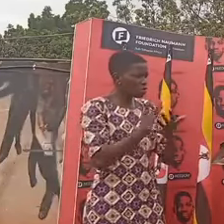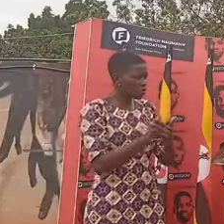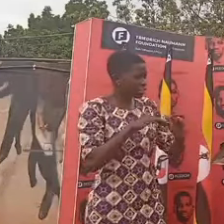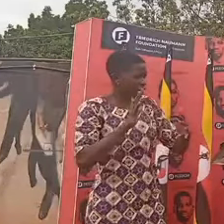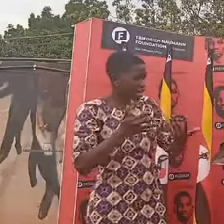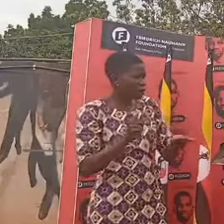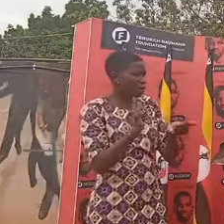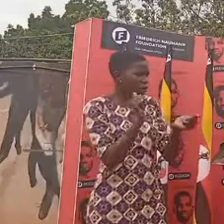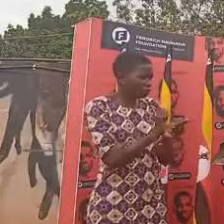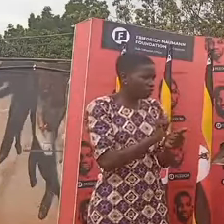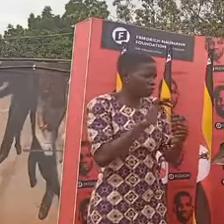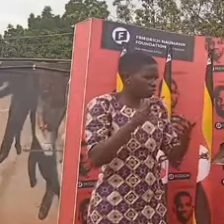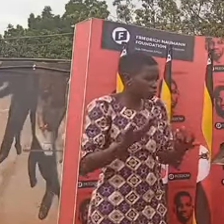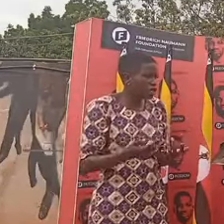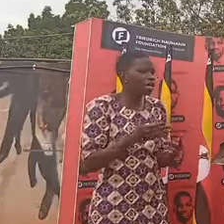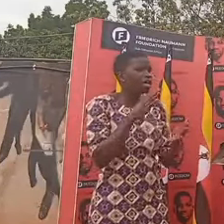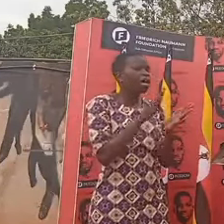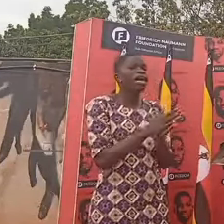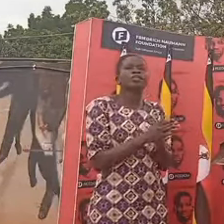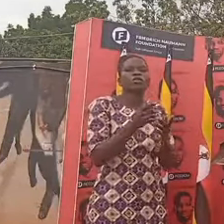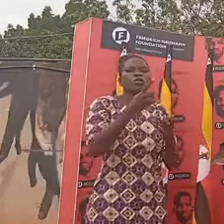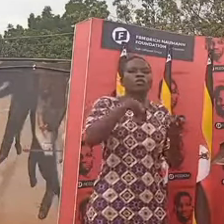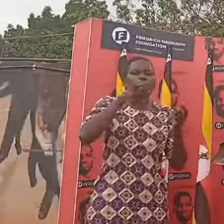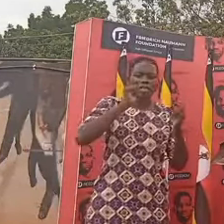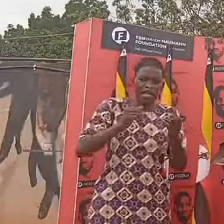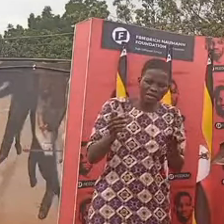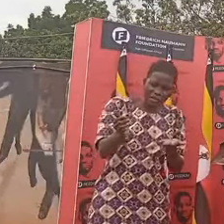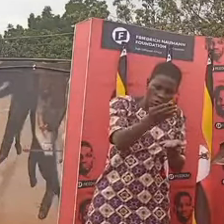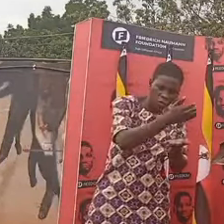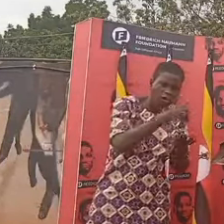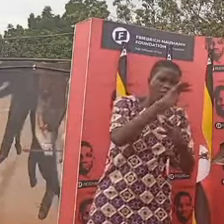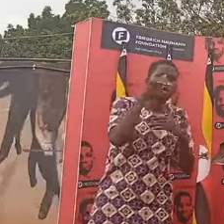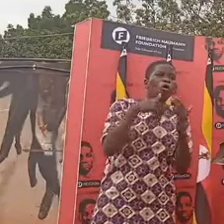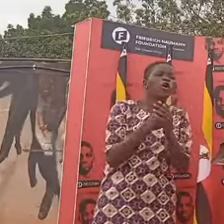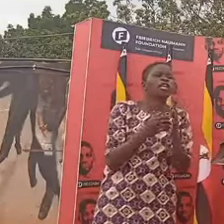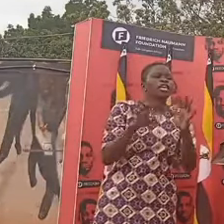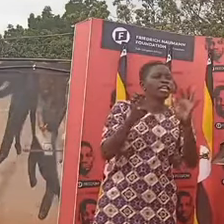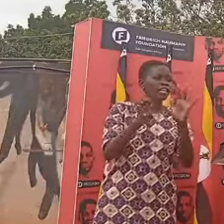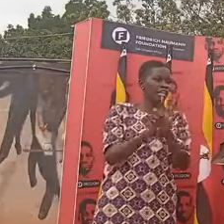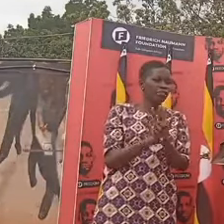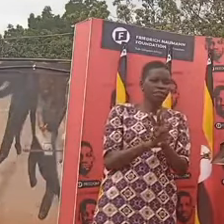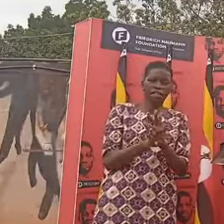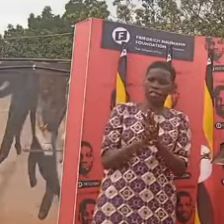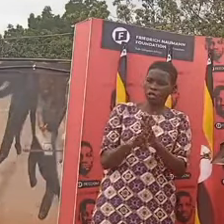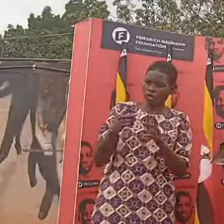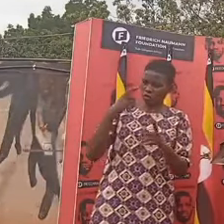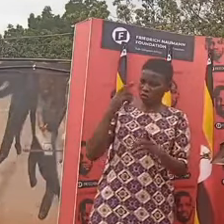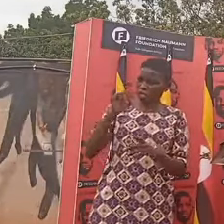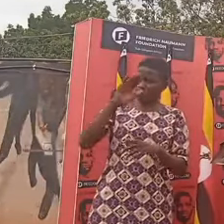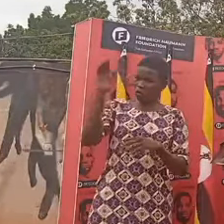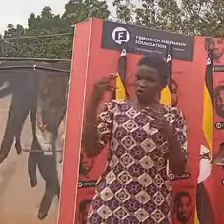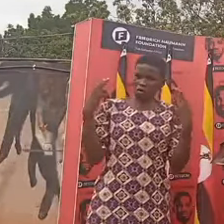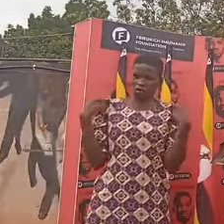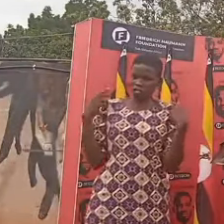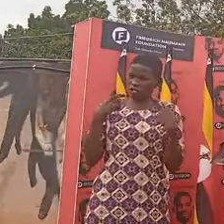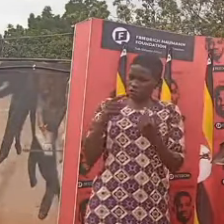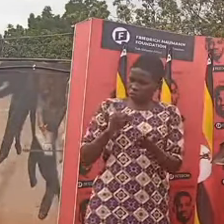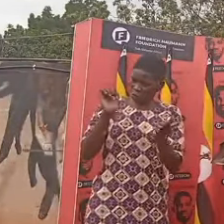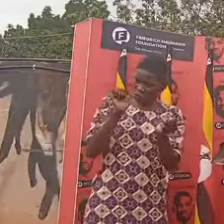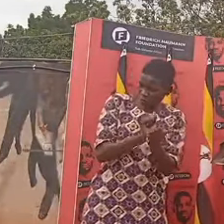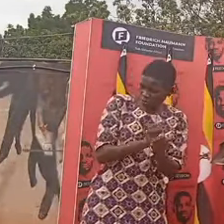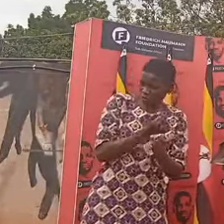okwaffe okulaba nga tukunganya obujulizi okusobola okupinga baofficers ab'enjawulo abenyigidde ne tutulugunya eddembe